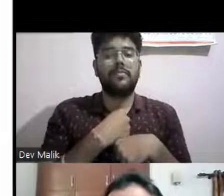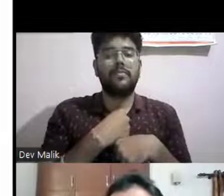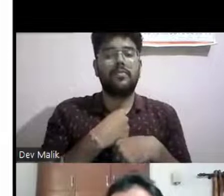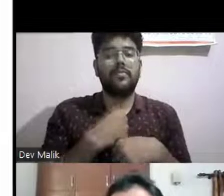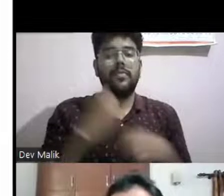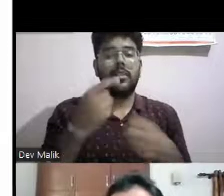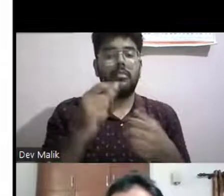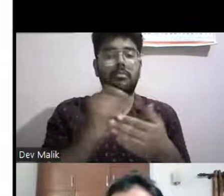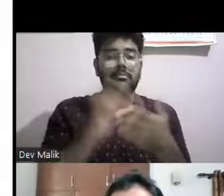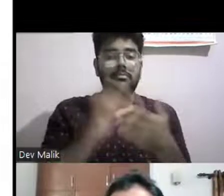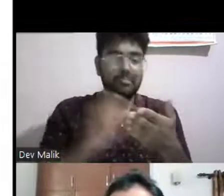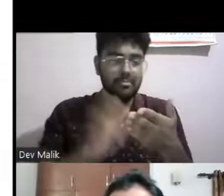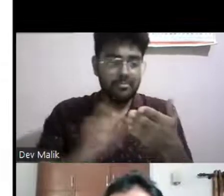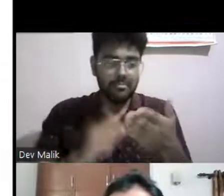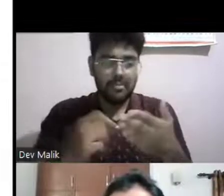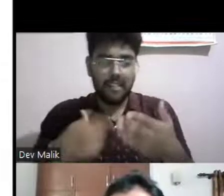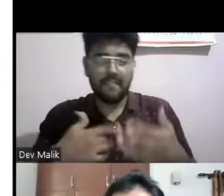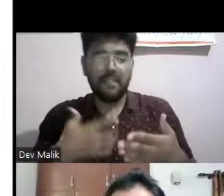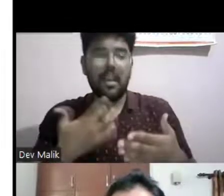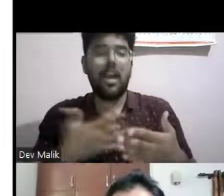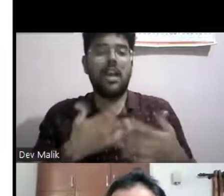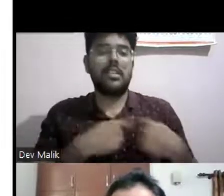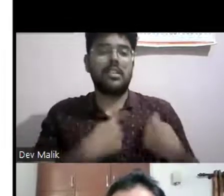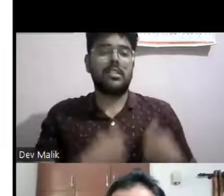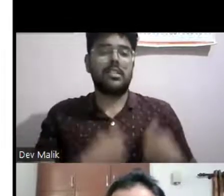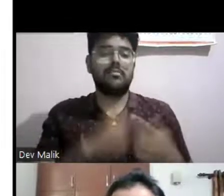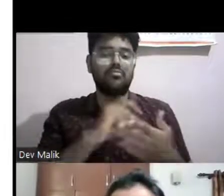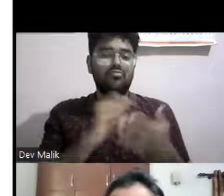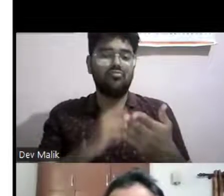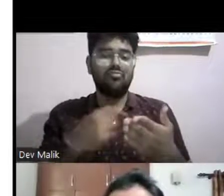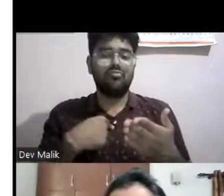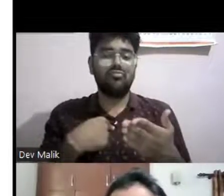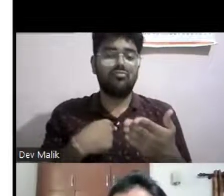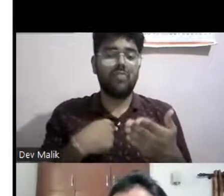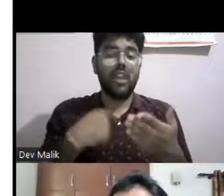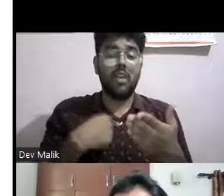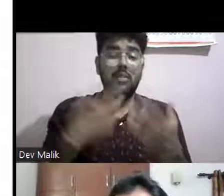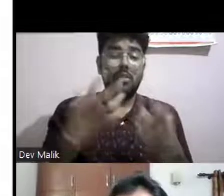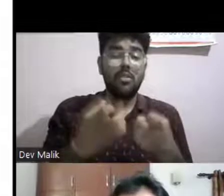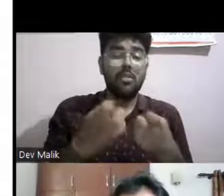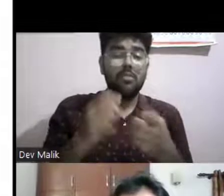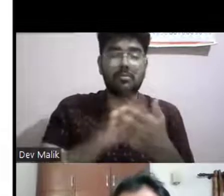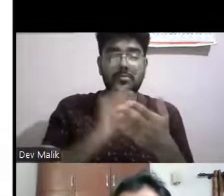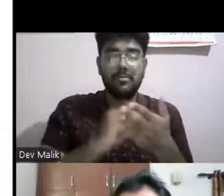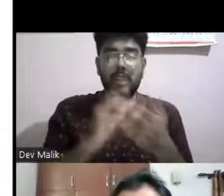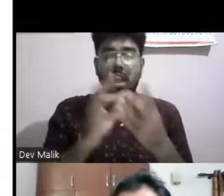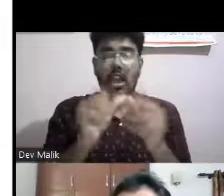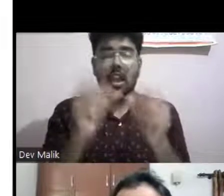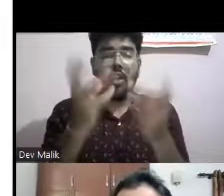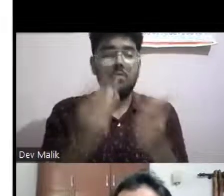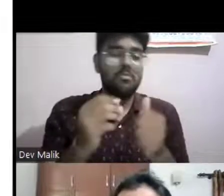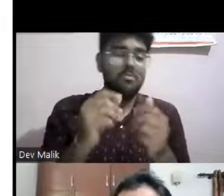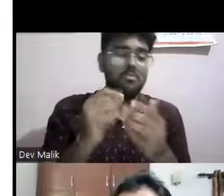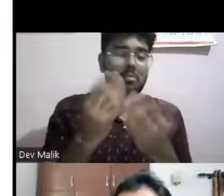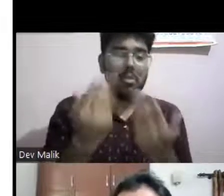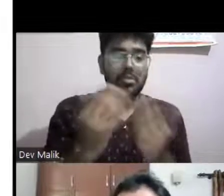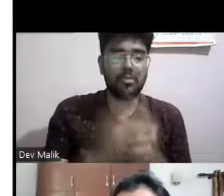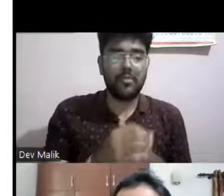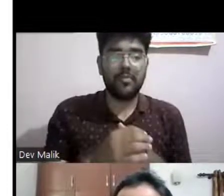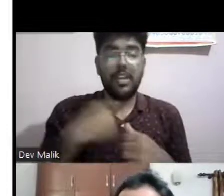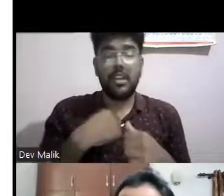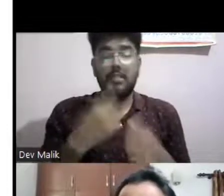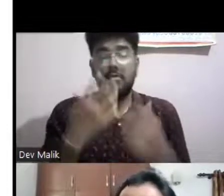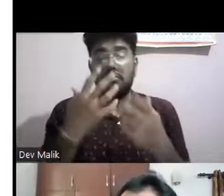so far. I especially wanted to do it in your native language, the language of my